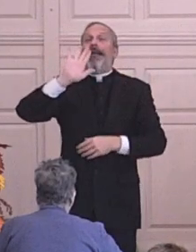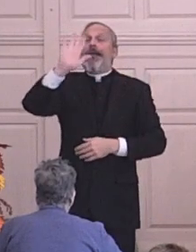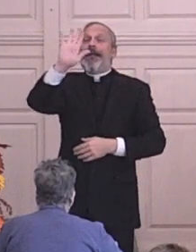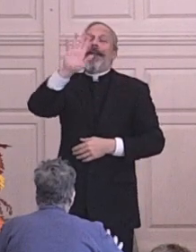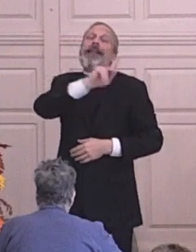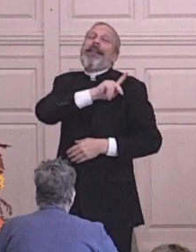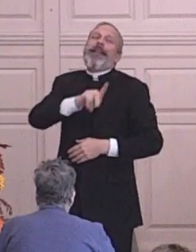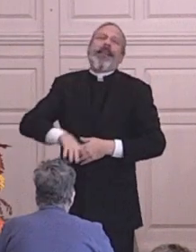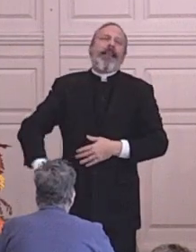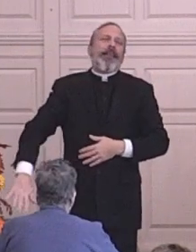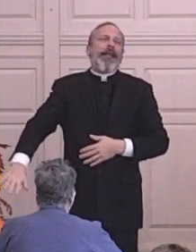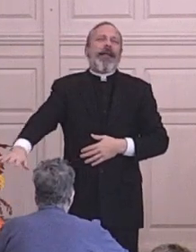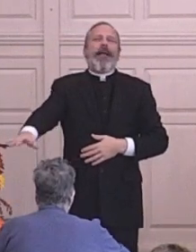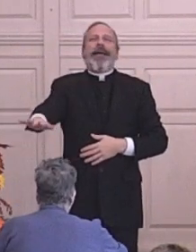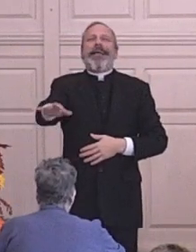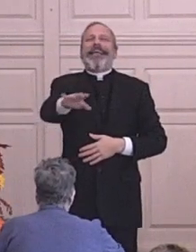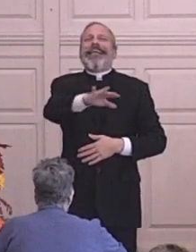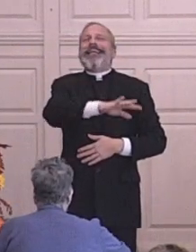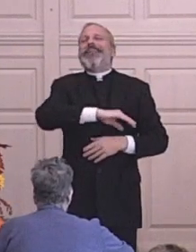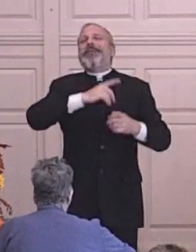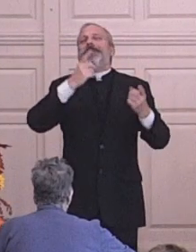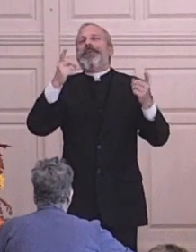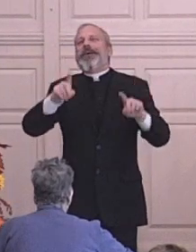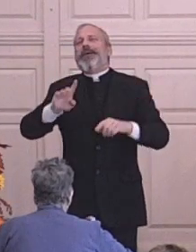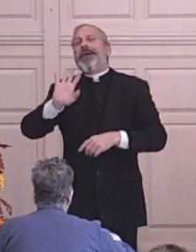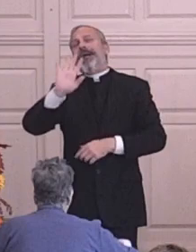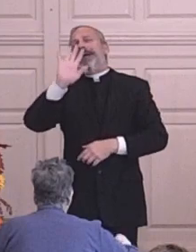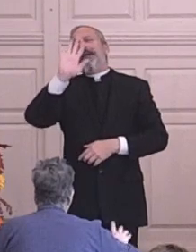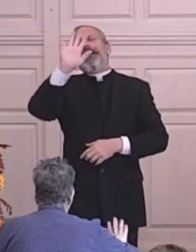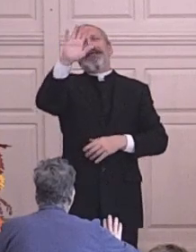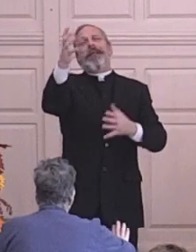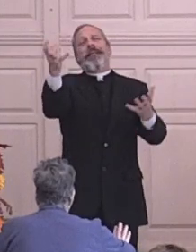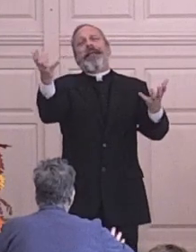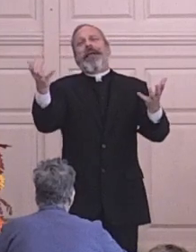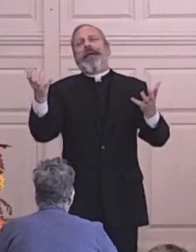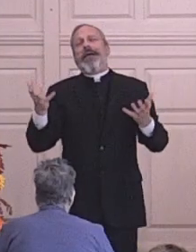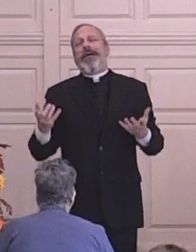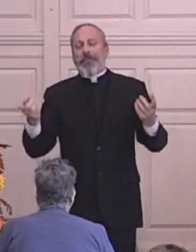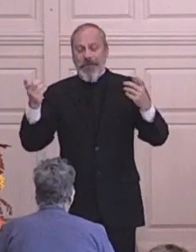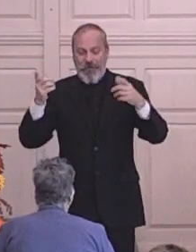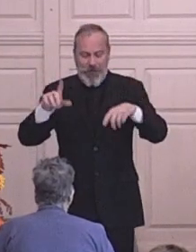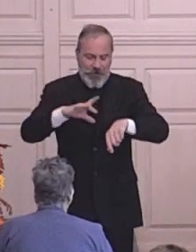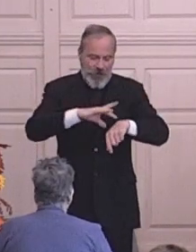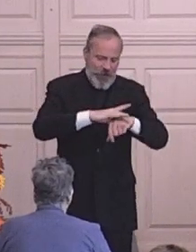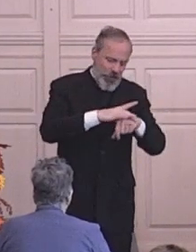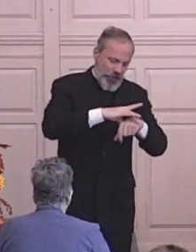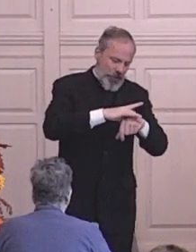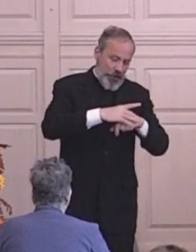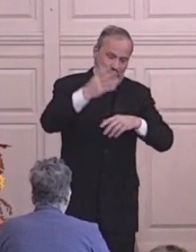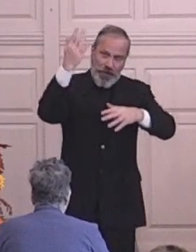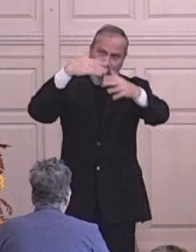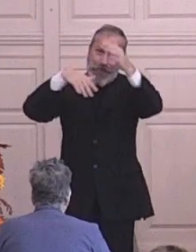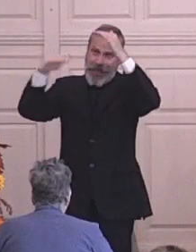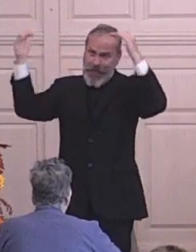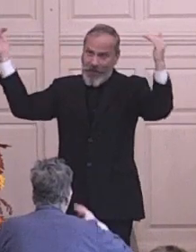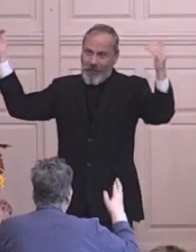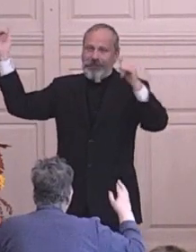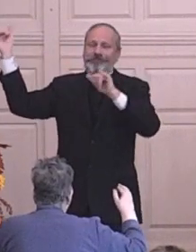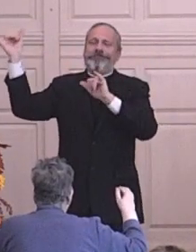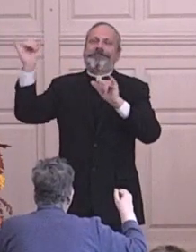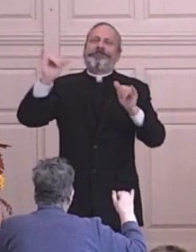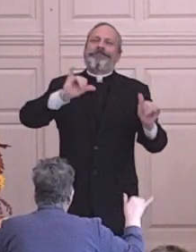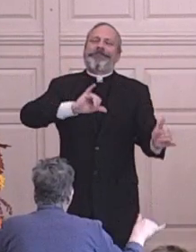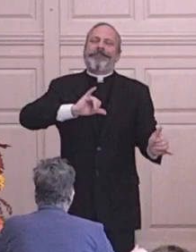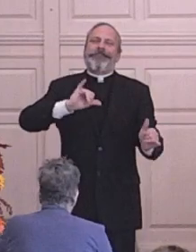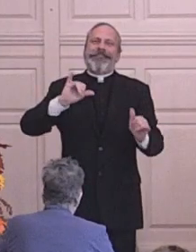thy name. Thy kingdom come, thy will be done on